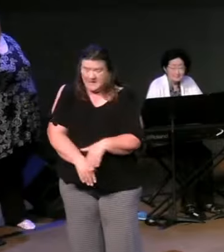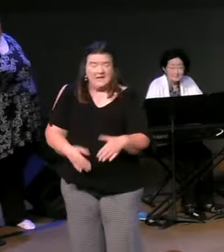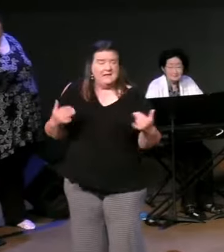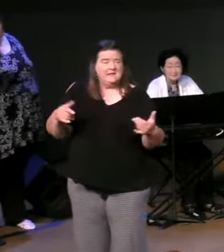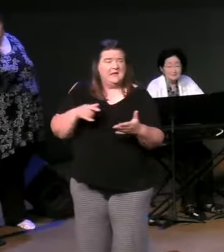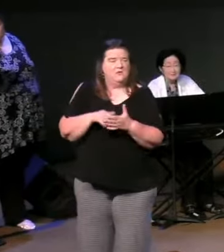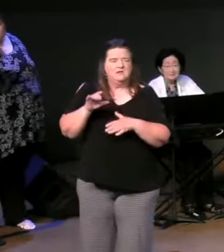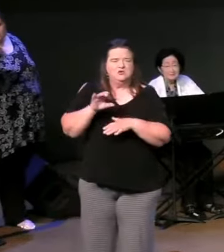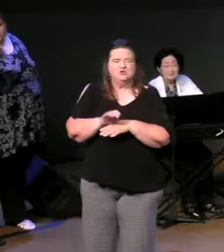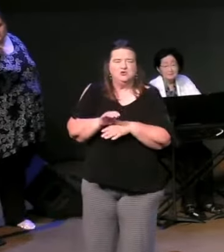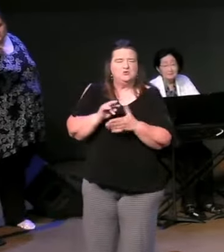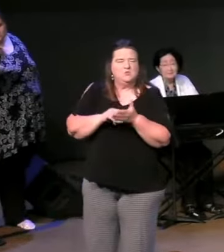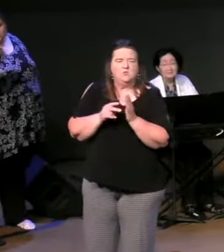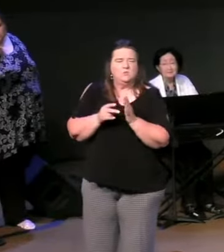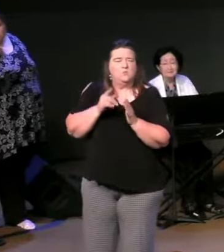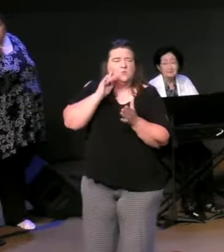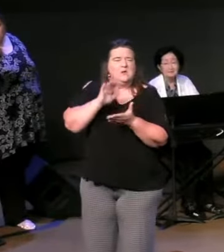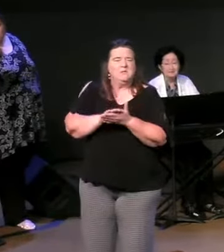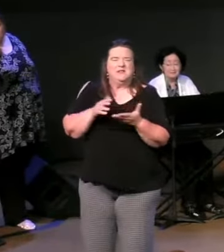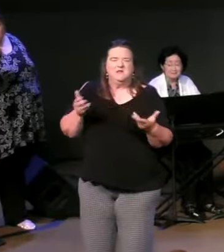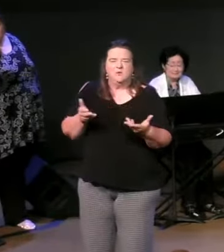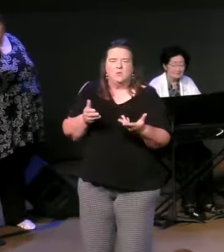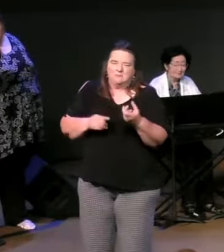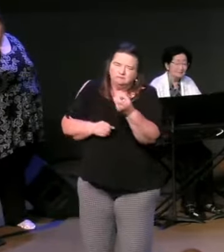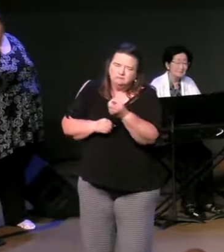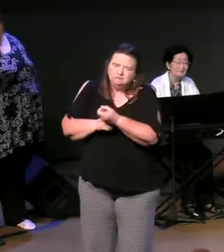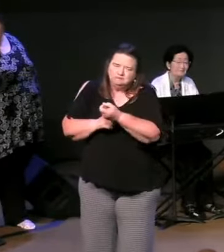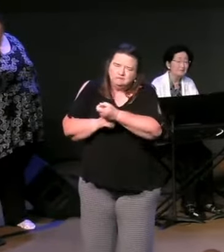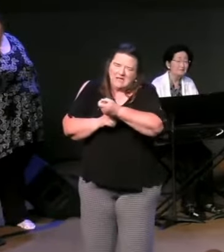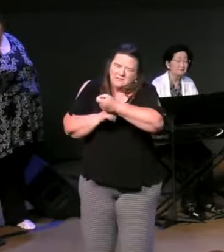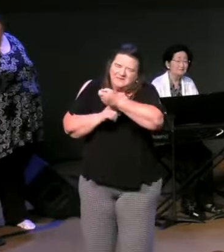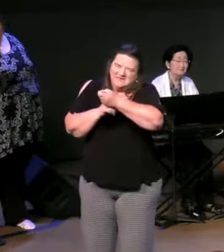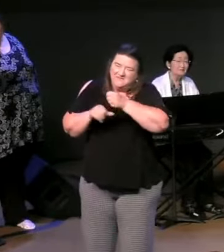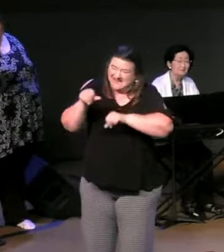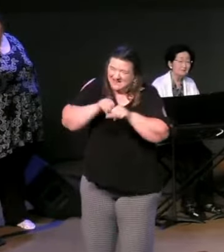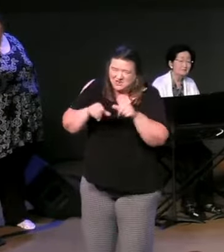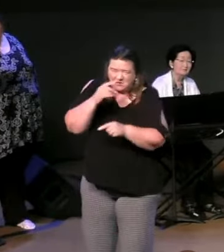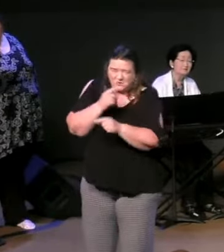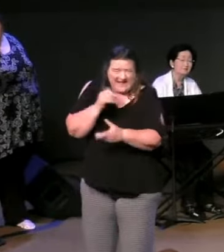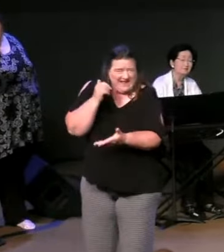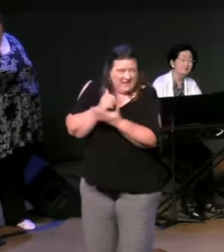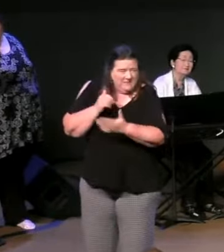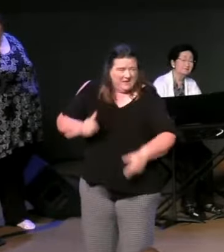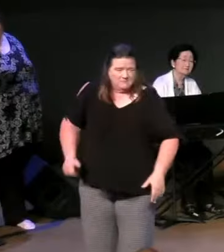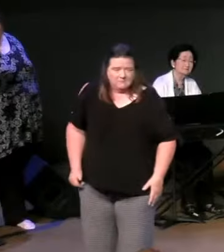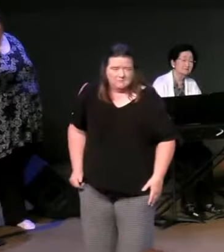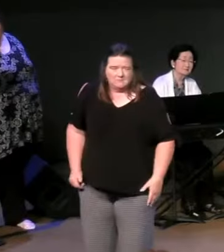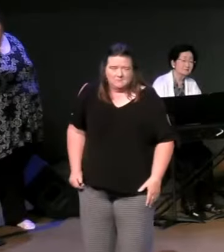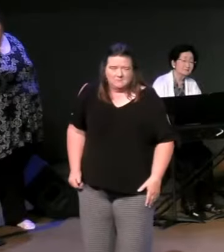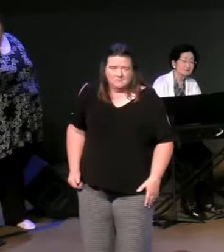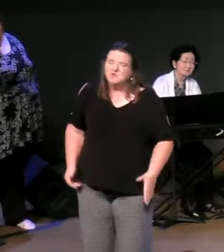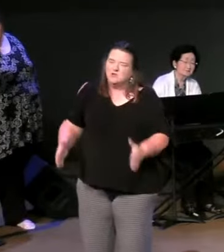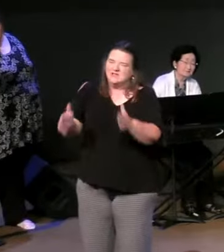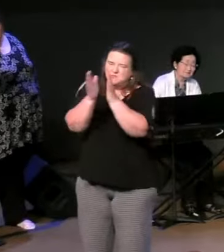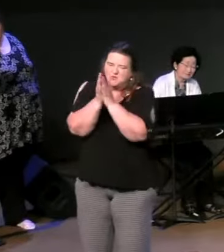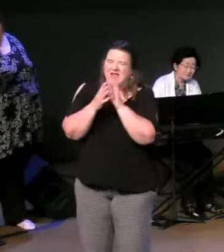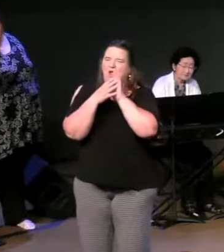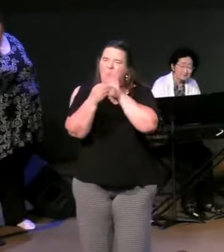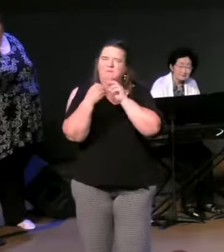is uplifting people and standing with people to dig together. Amen? So let's all pray this